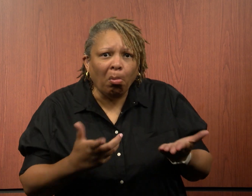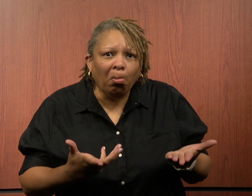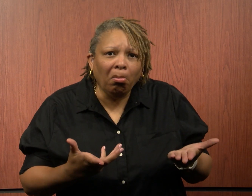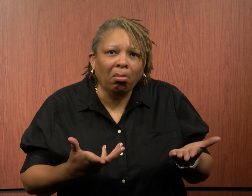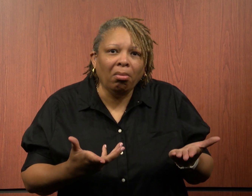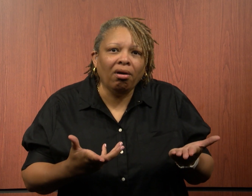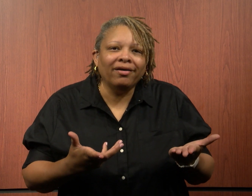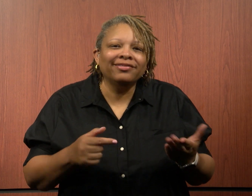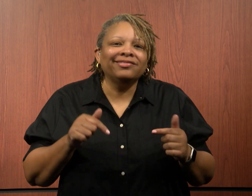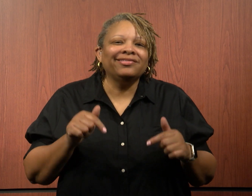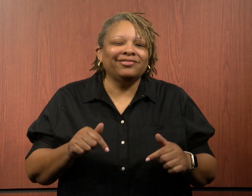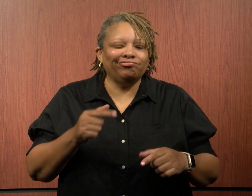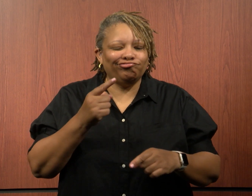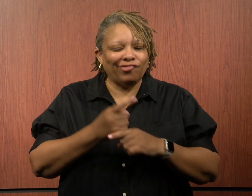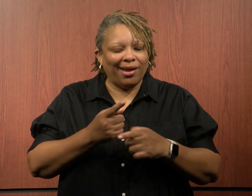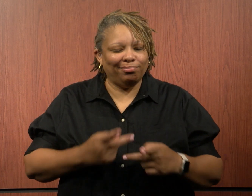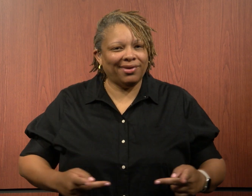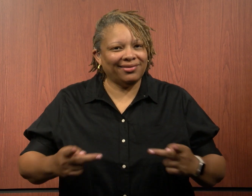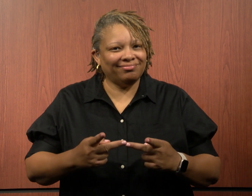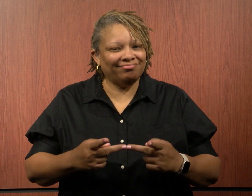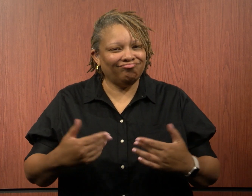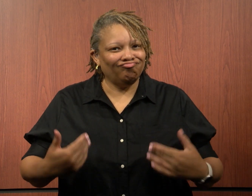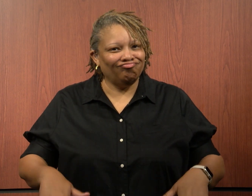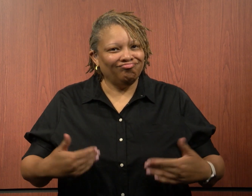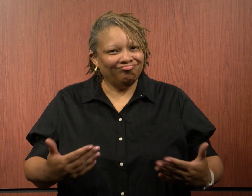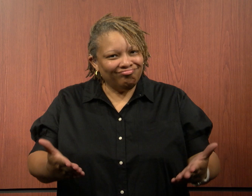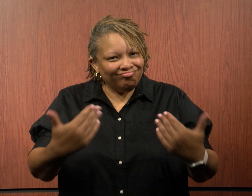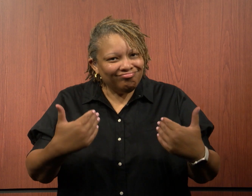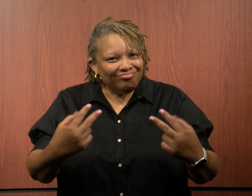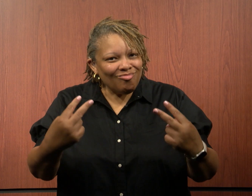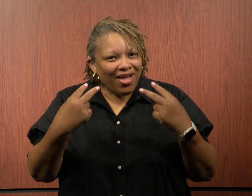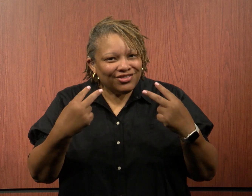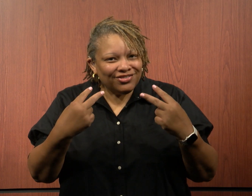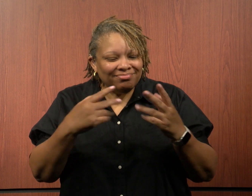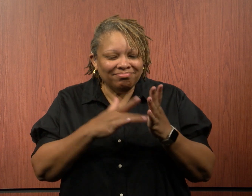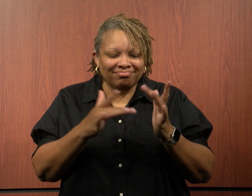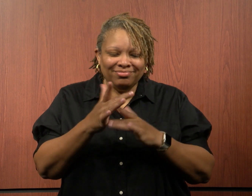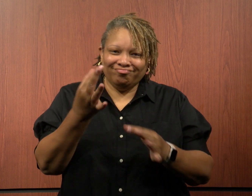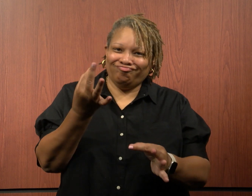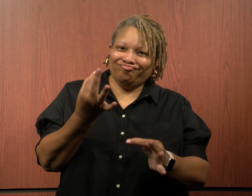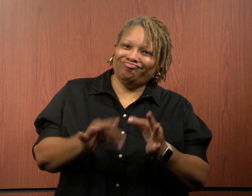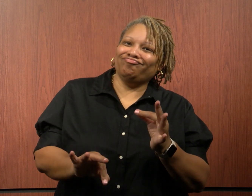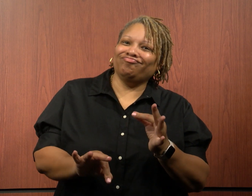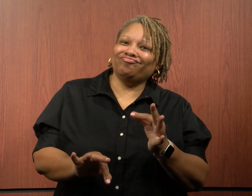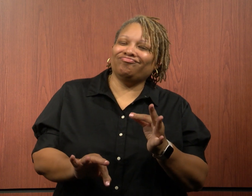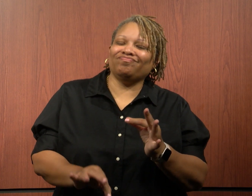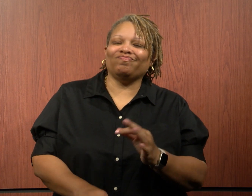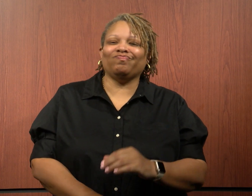those books? Well, you're in the right place. Stay tuned to this episode of the Bible